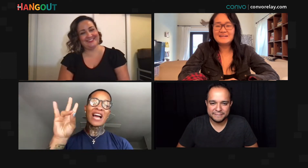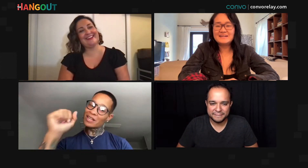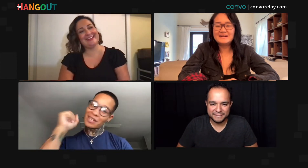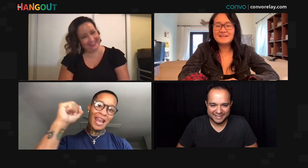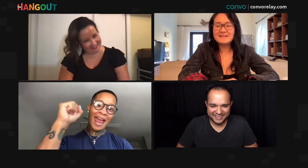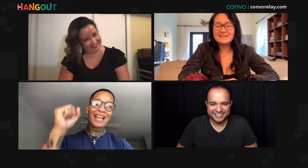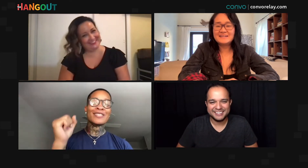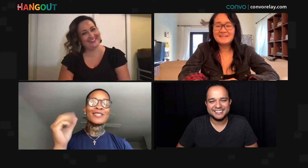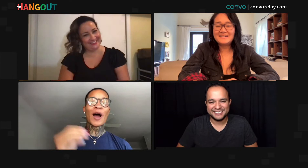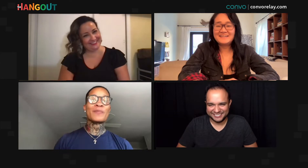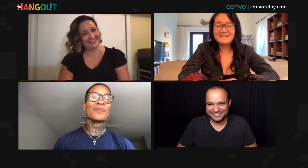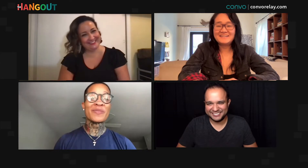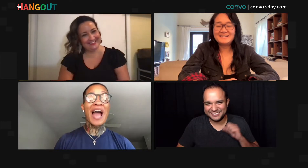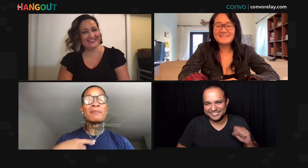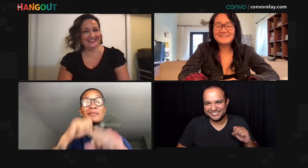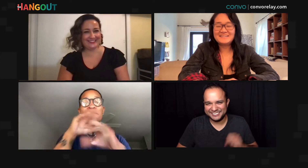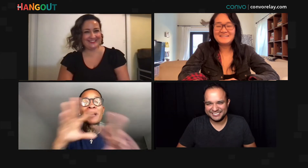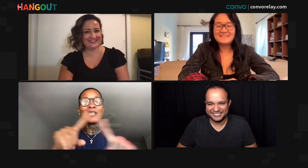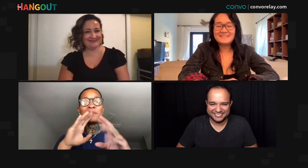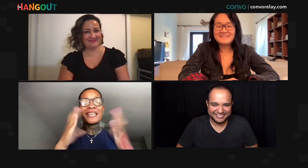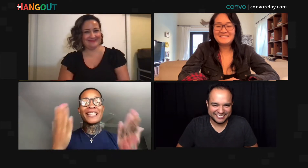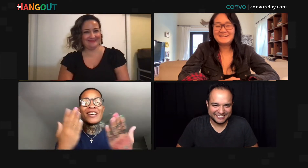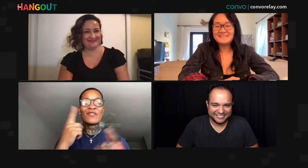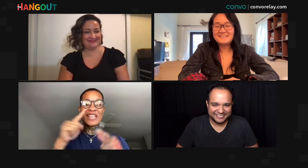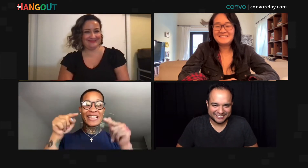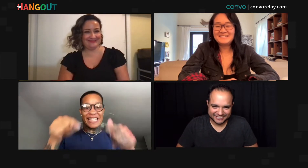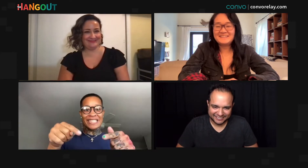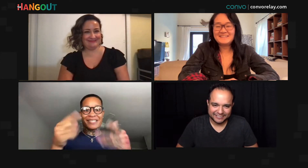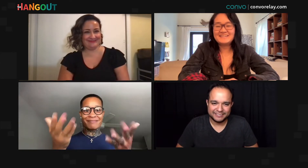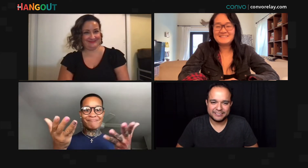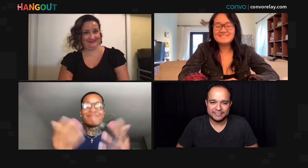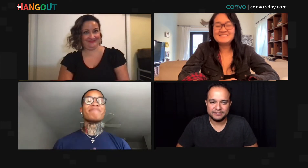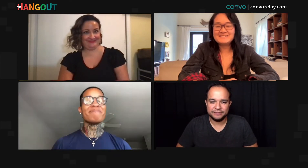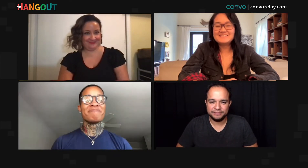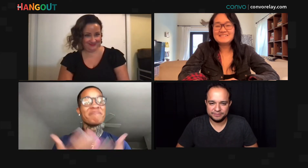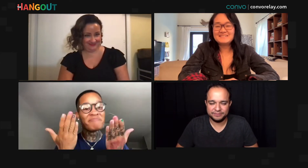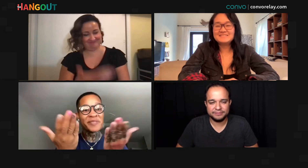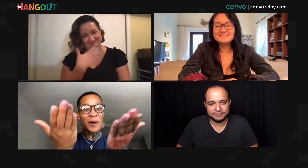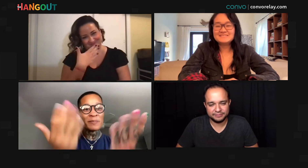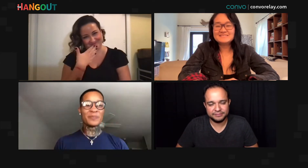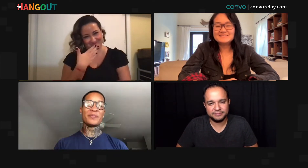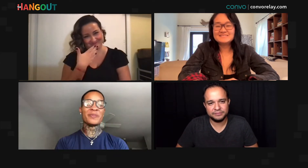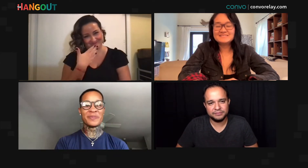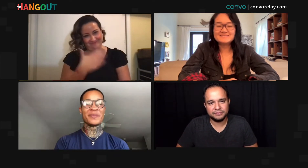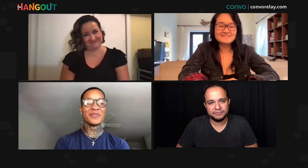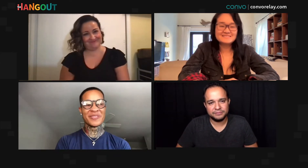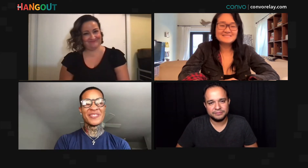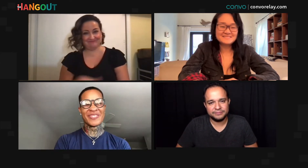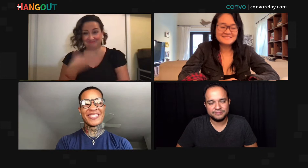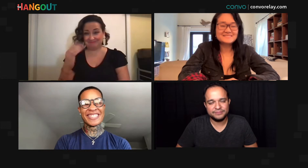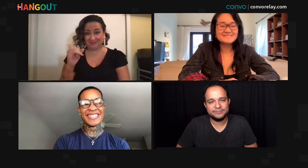I have a chain that has a number 7. It's my favorite number. I'm really happy to be here for this.